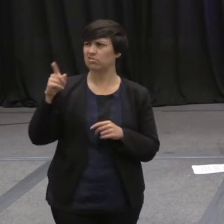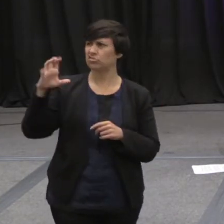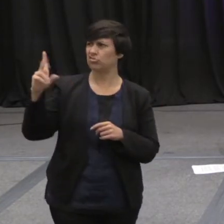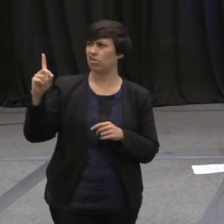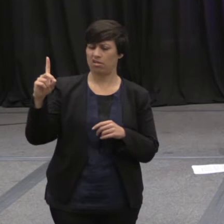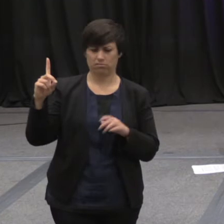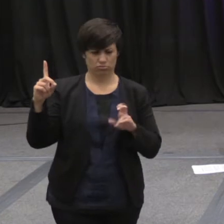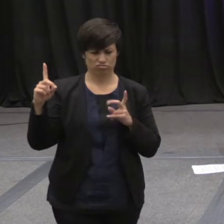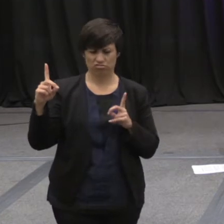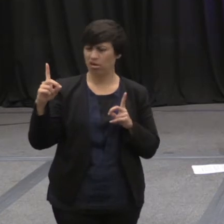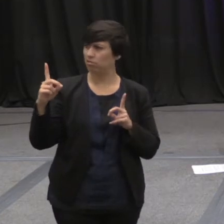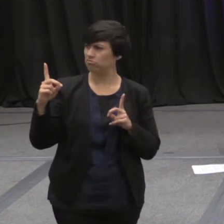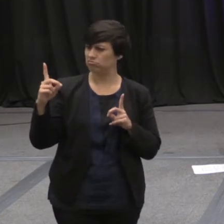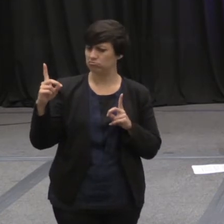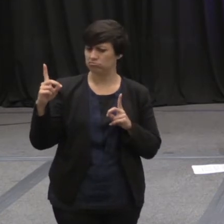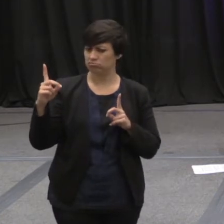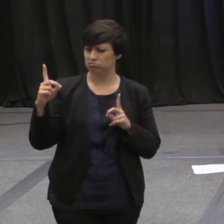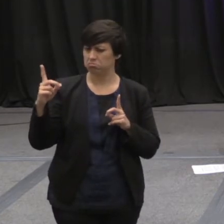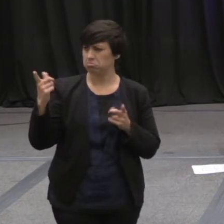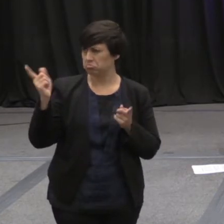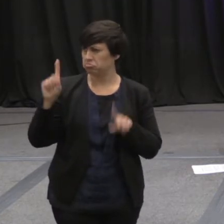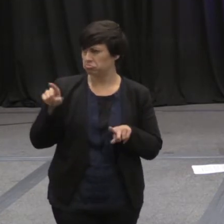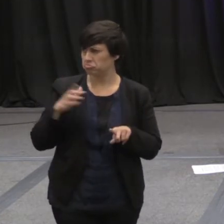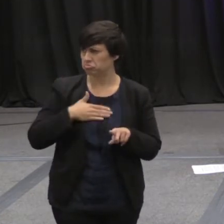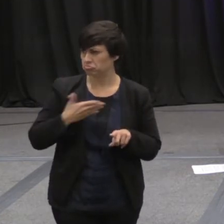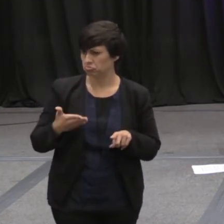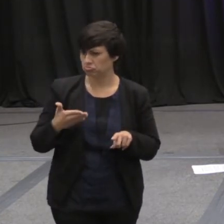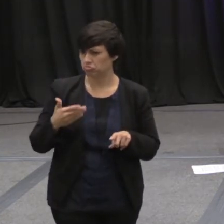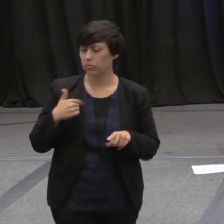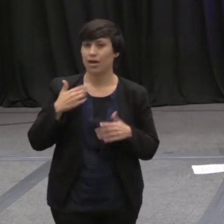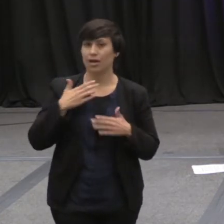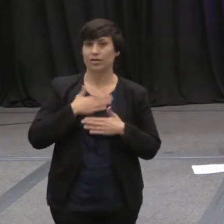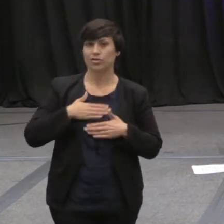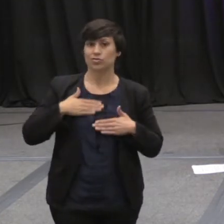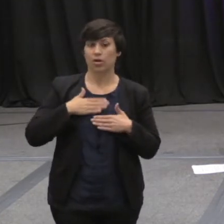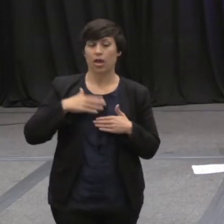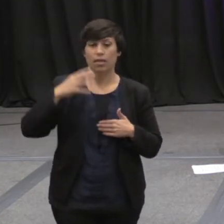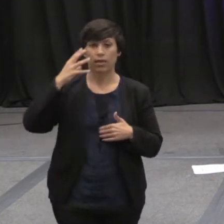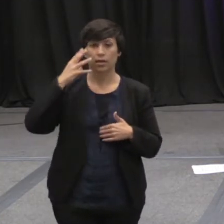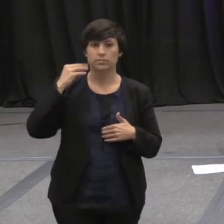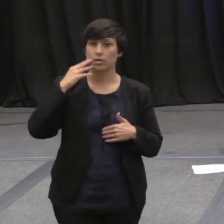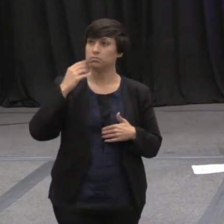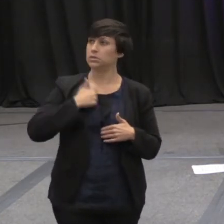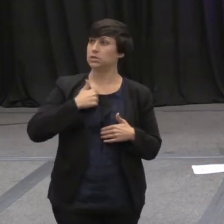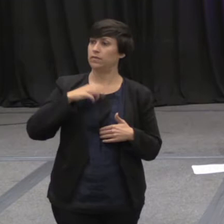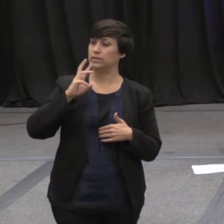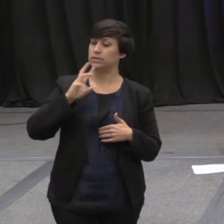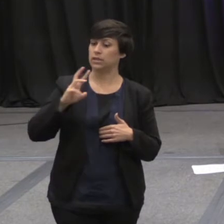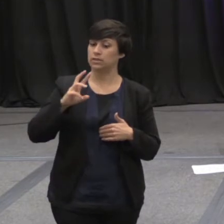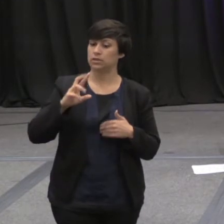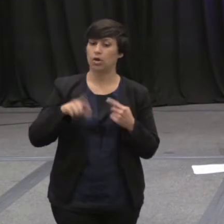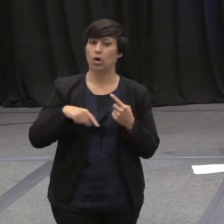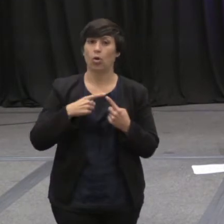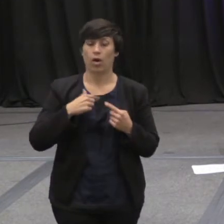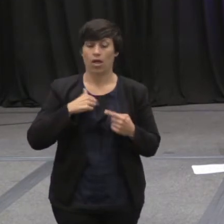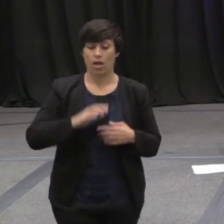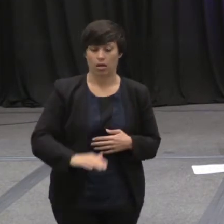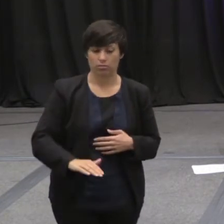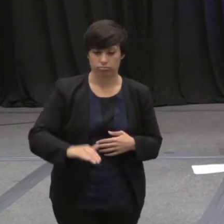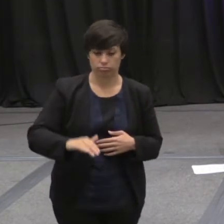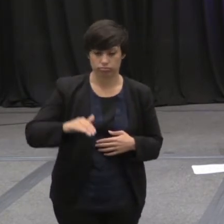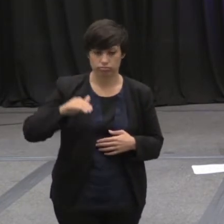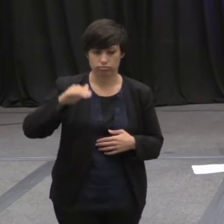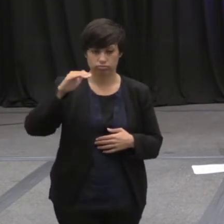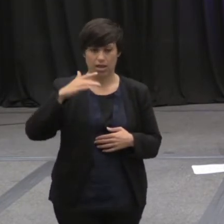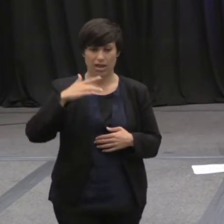I was a child, and I consented, and I enjoyed the experience as a six-year-old child. And when I got older, I felt